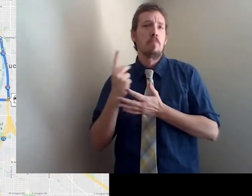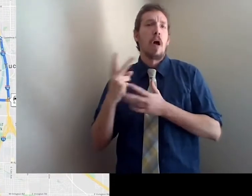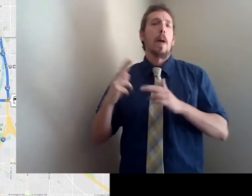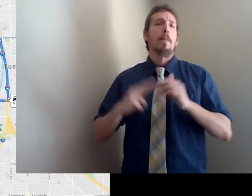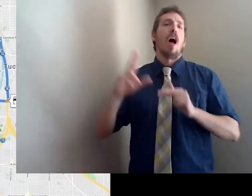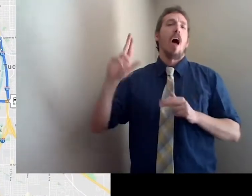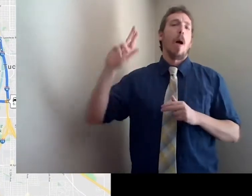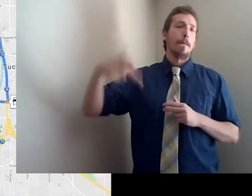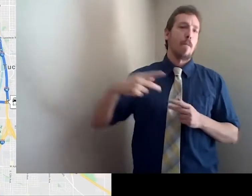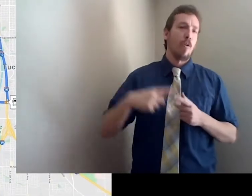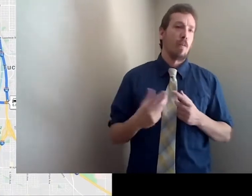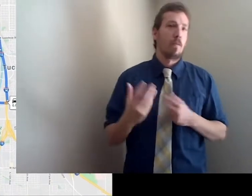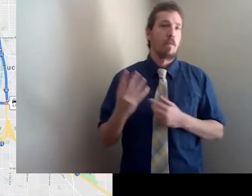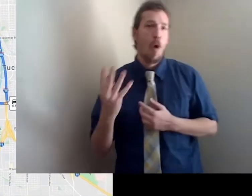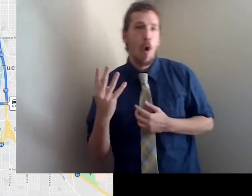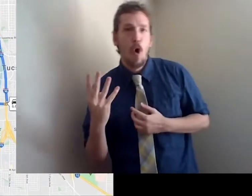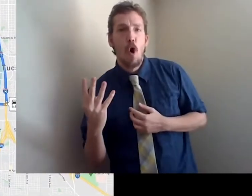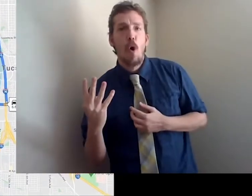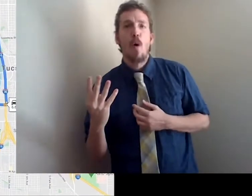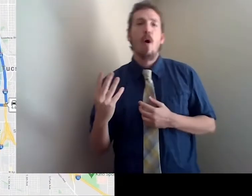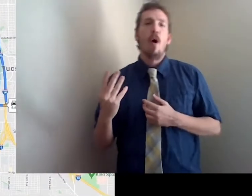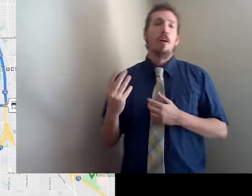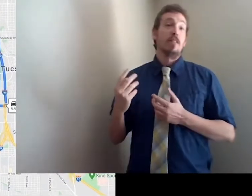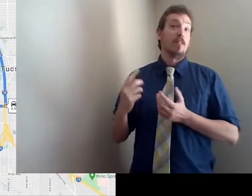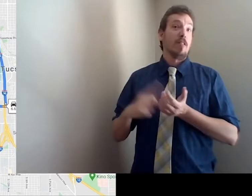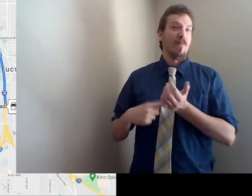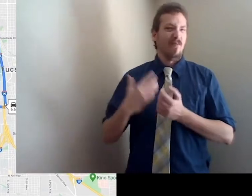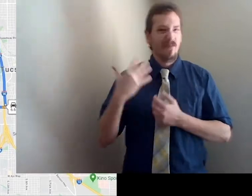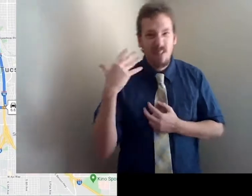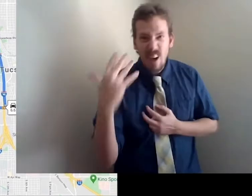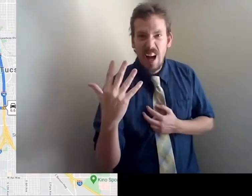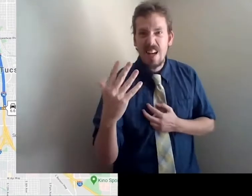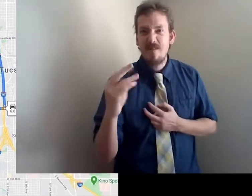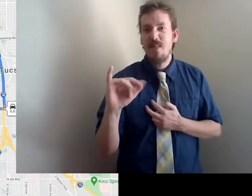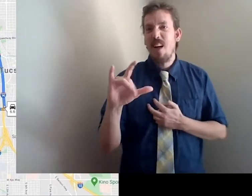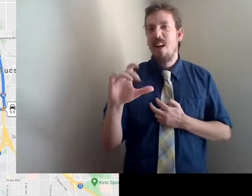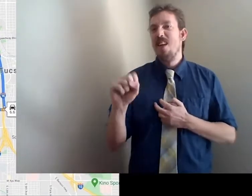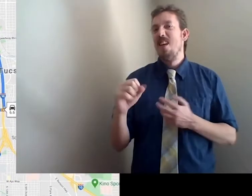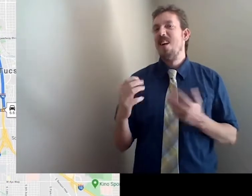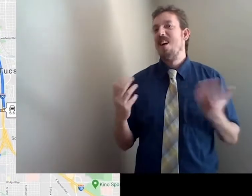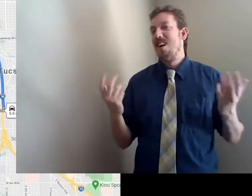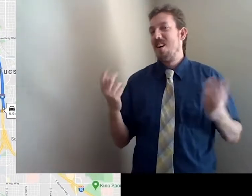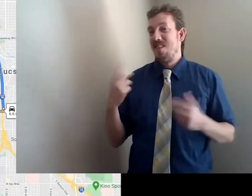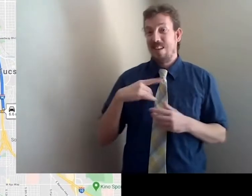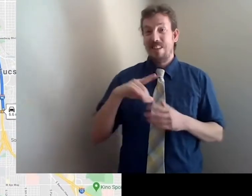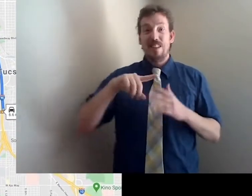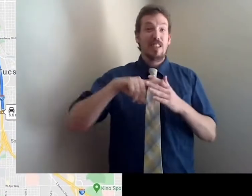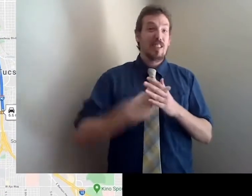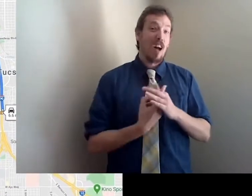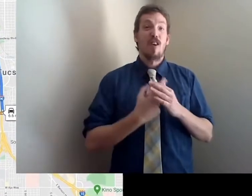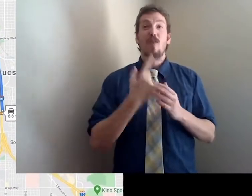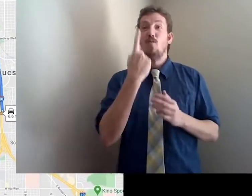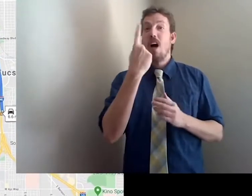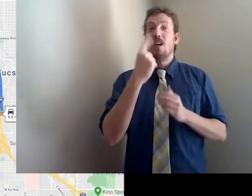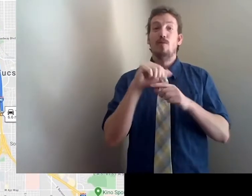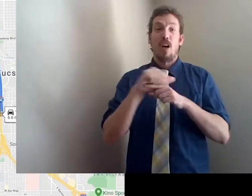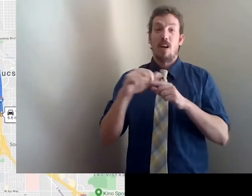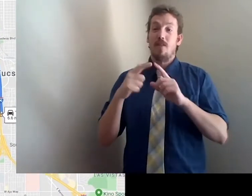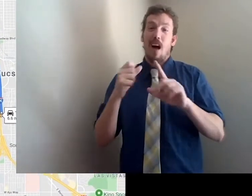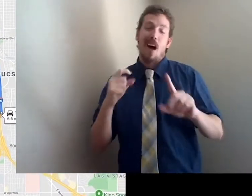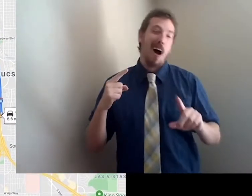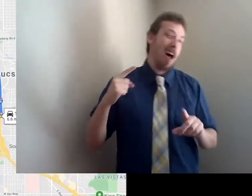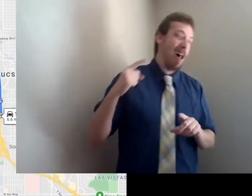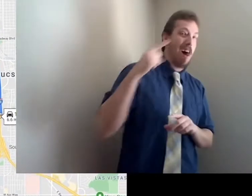mileage. We started with 2 to 3 miles the first couple of weeks, and then we built ourselves up to 4 miles a day, sometimes